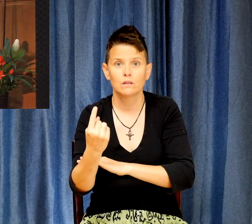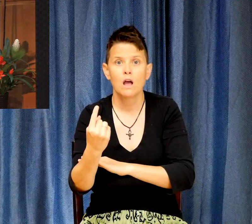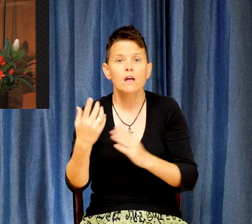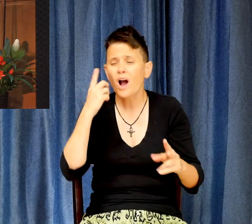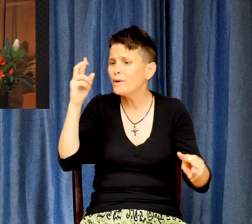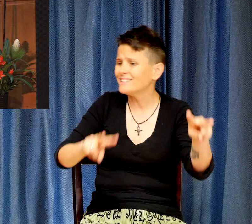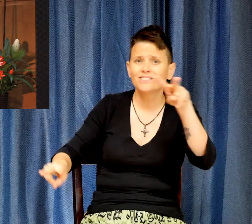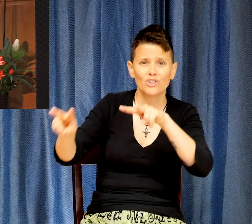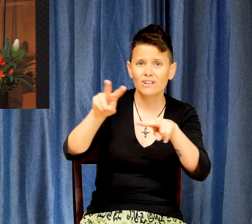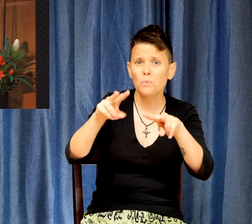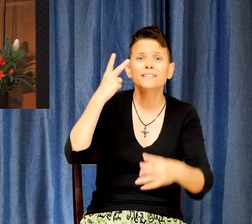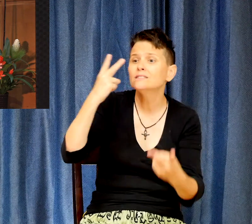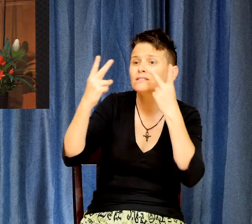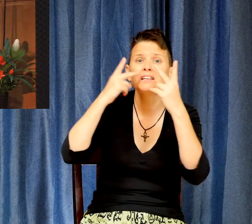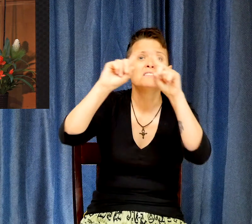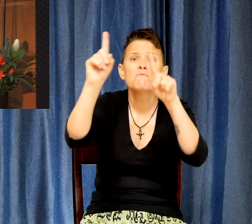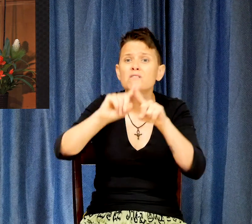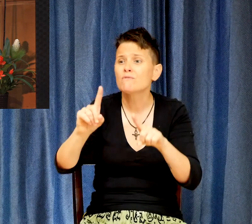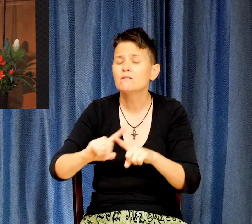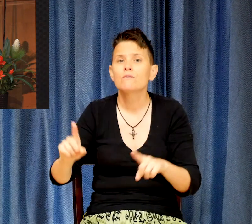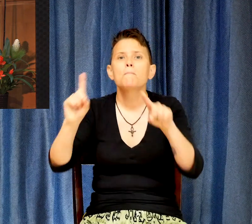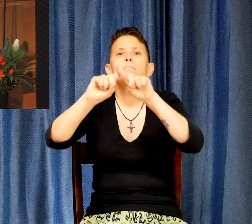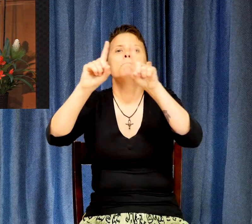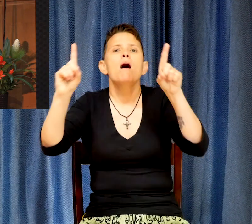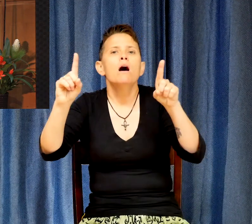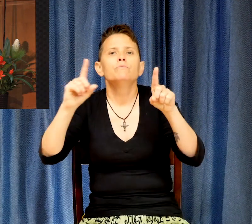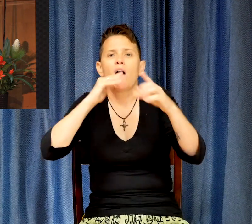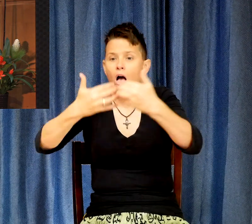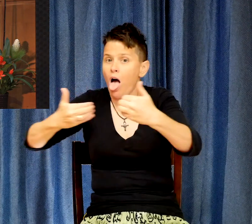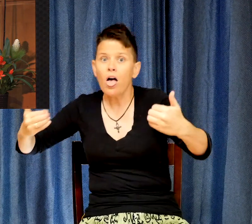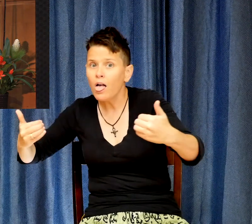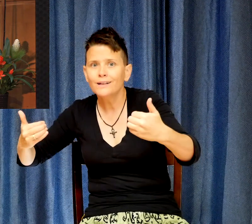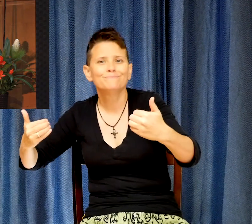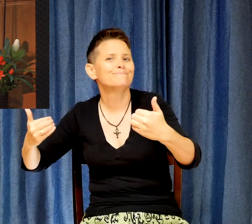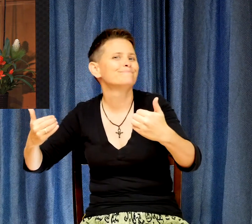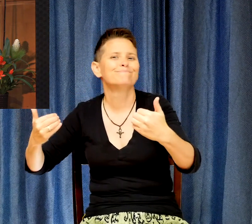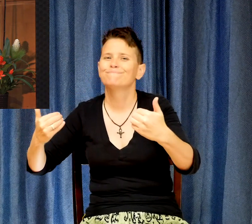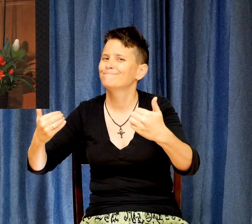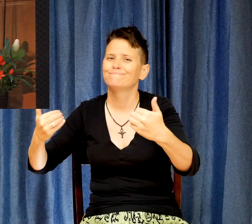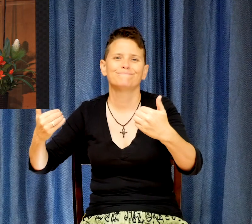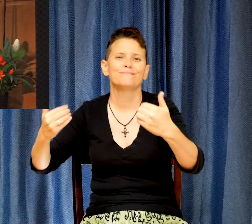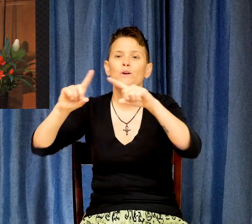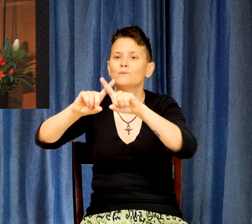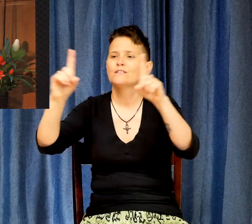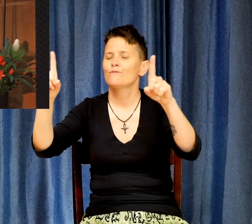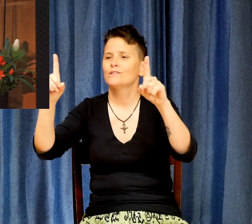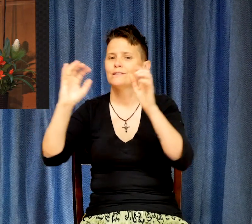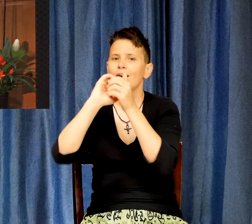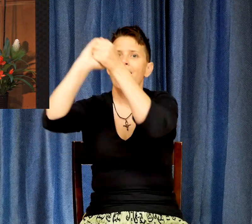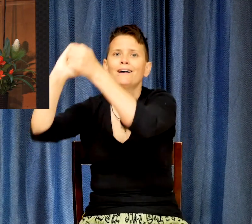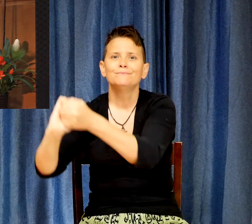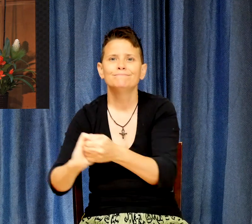of ideas, differences of opinions, and we can hold space for one another. Because right now is a time not to shy away,